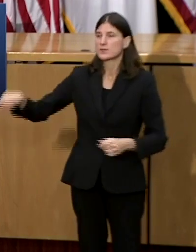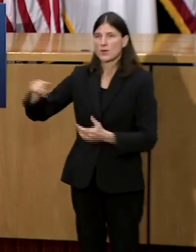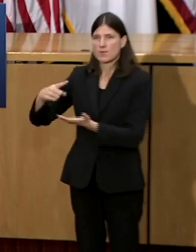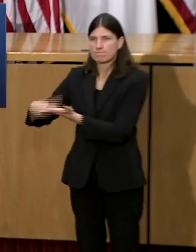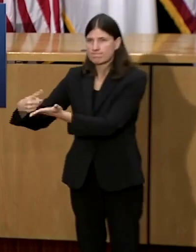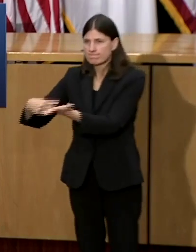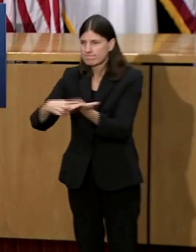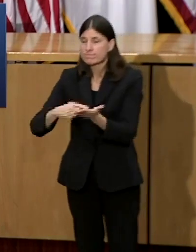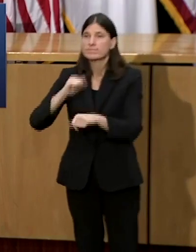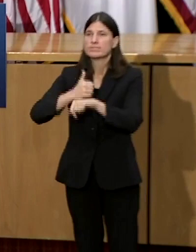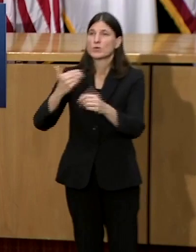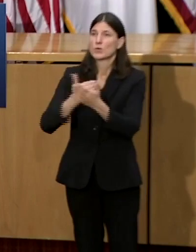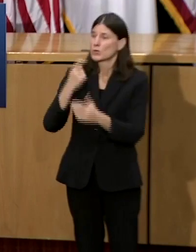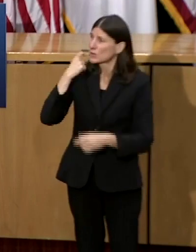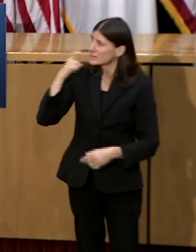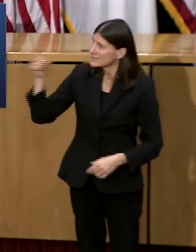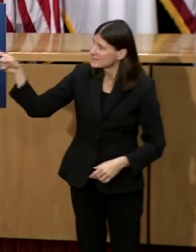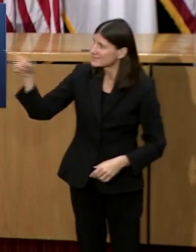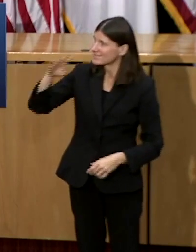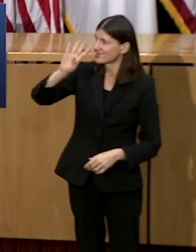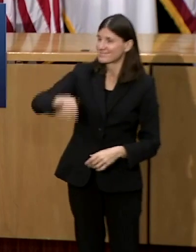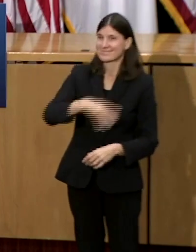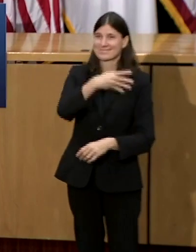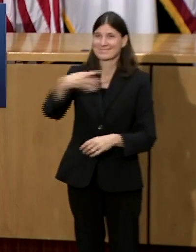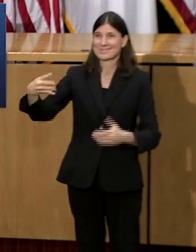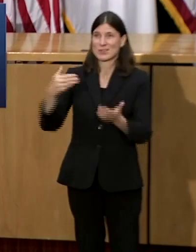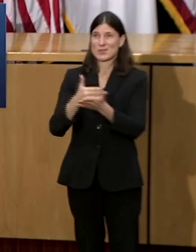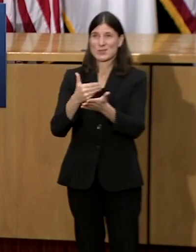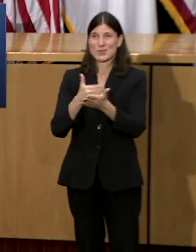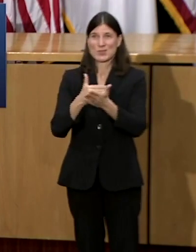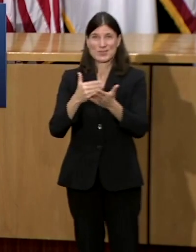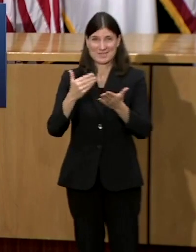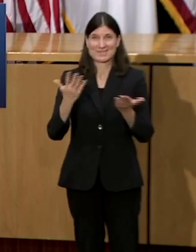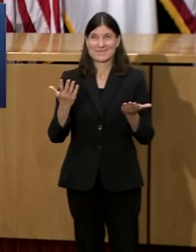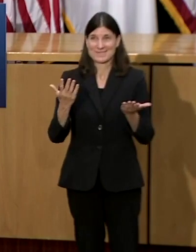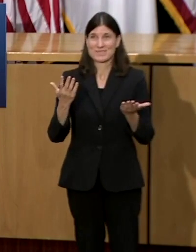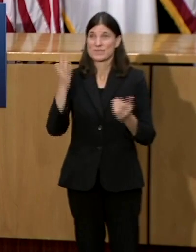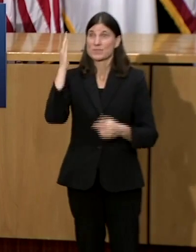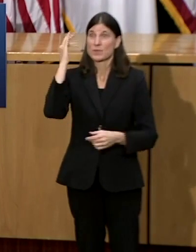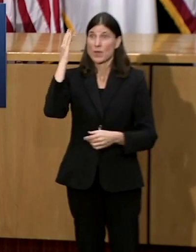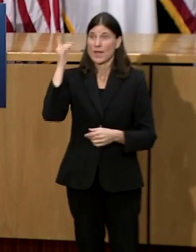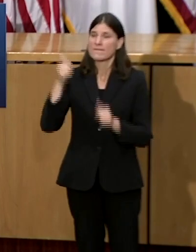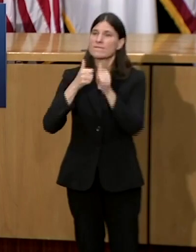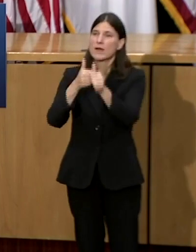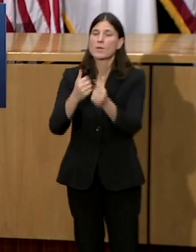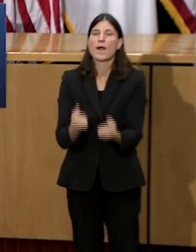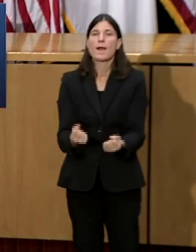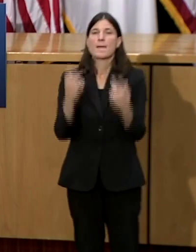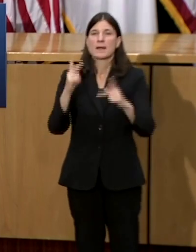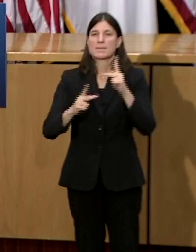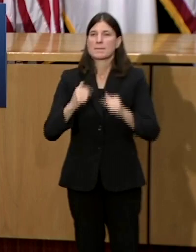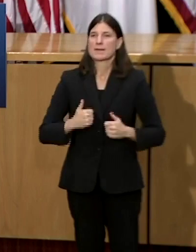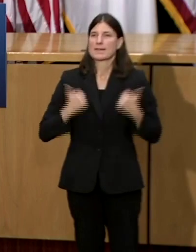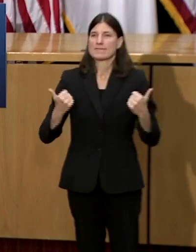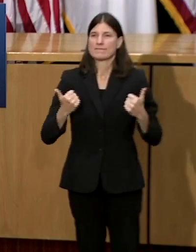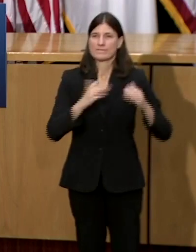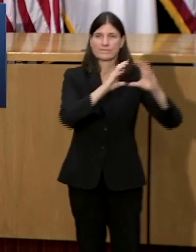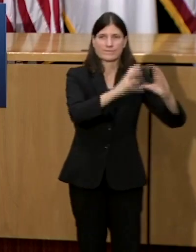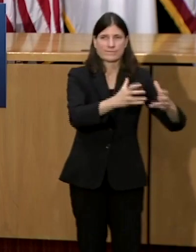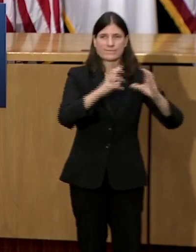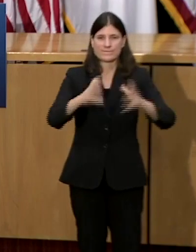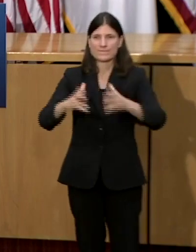size. These metrics incorporate cases per 100,000 residents and the percent positivity rate when